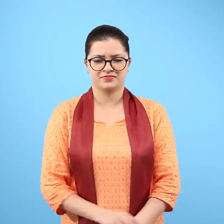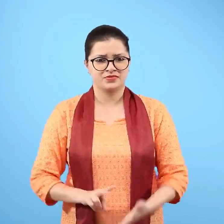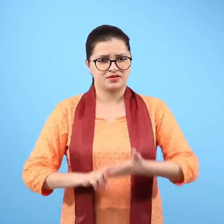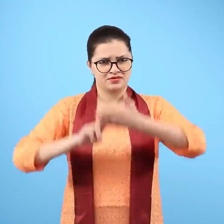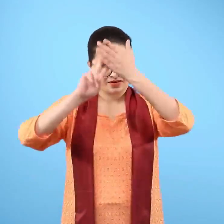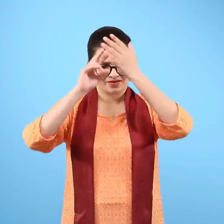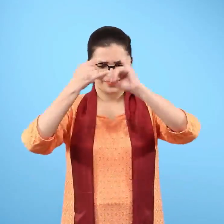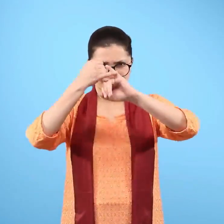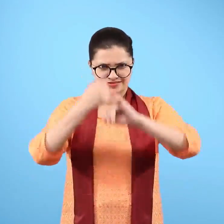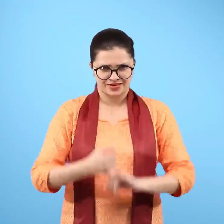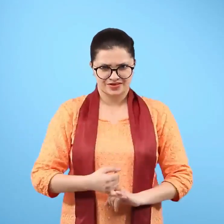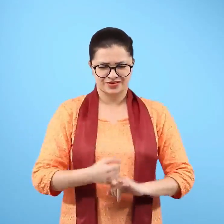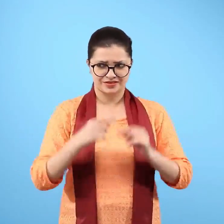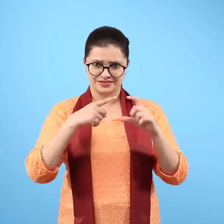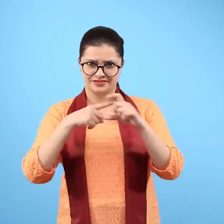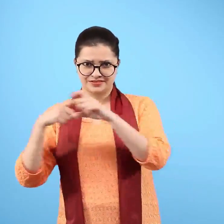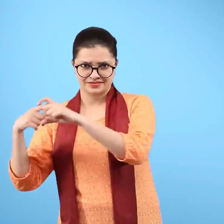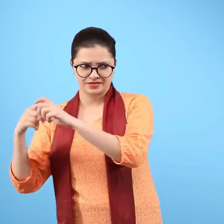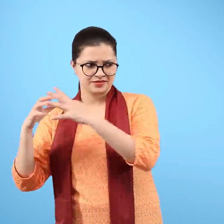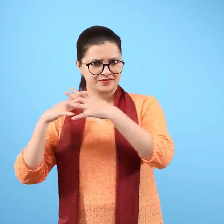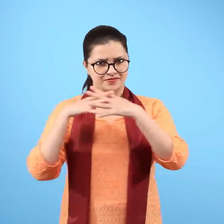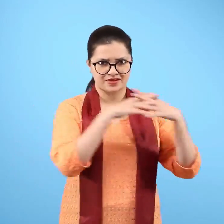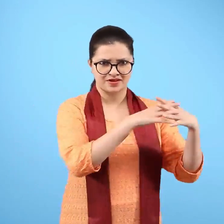All the 4 directions are marked.